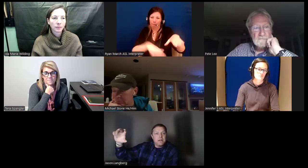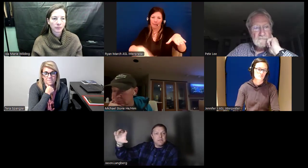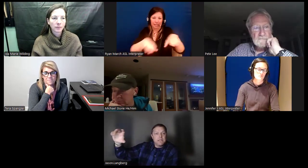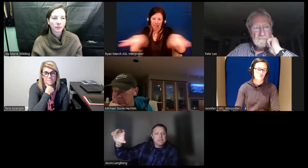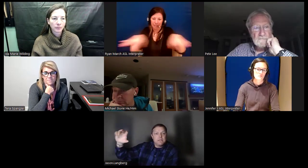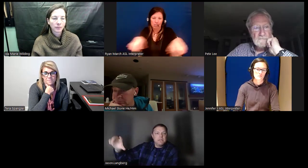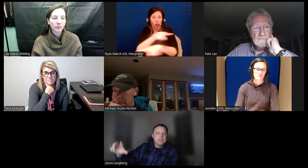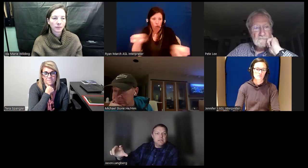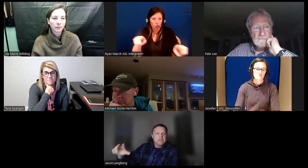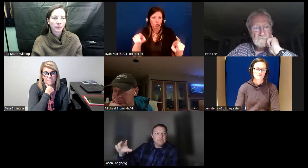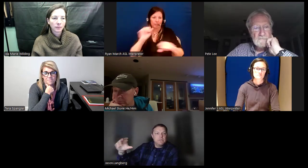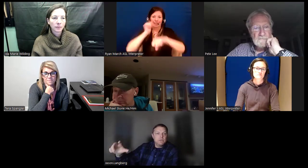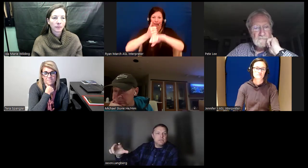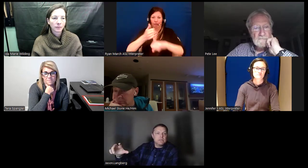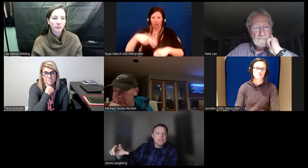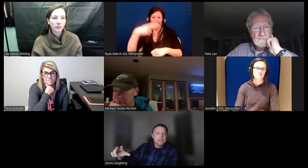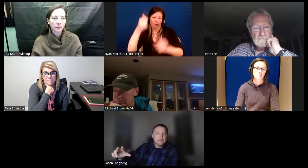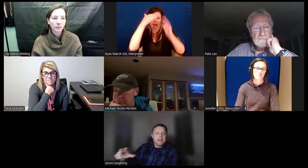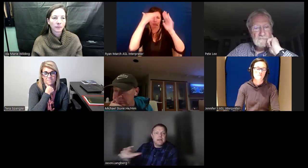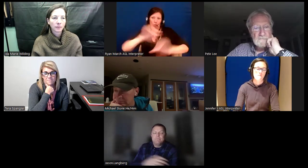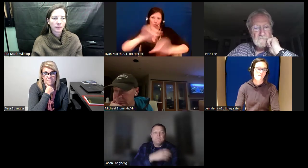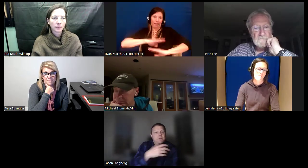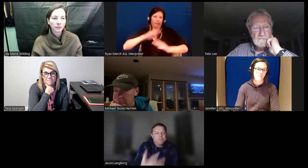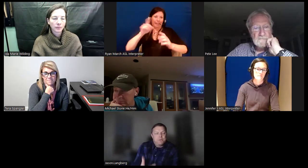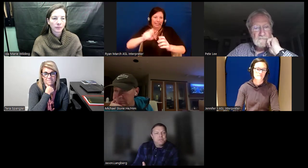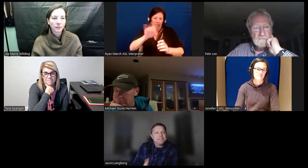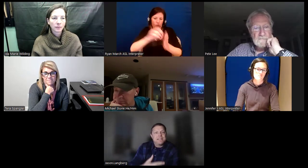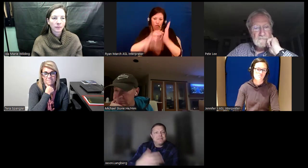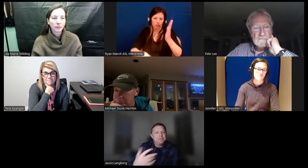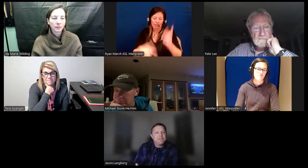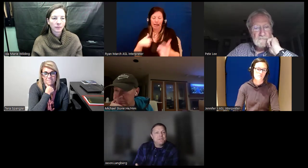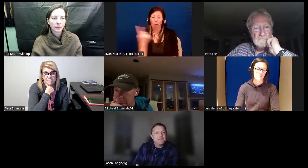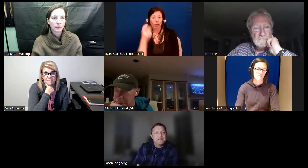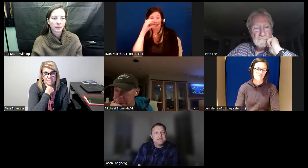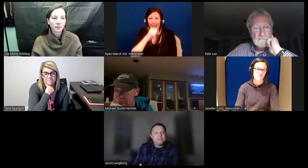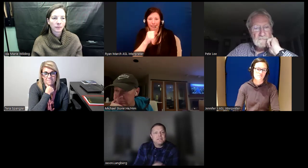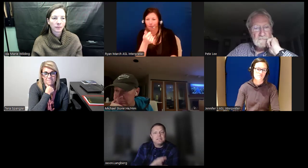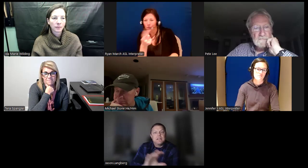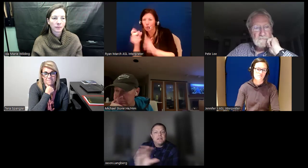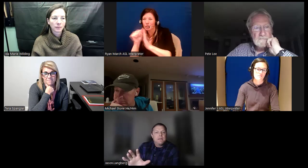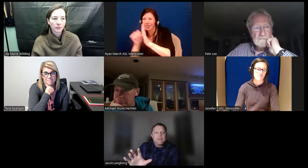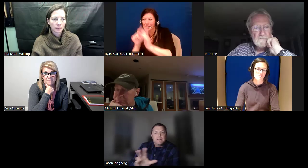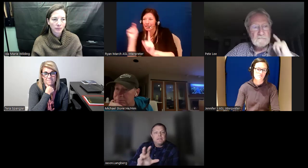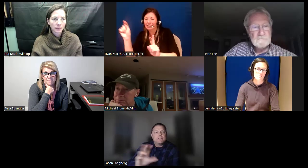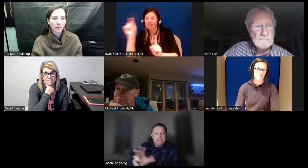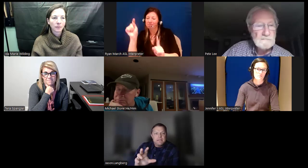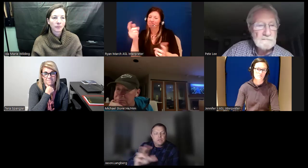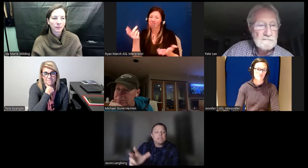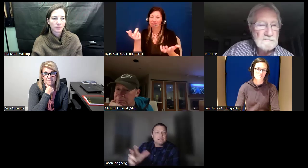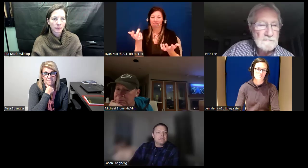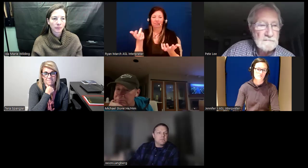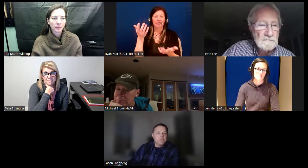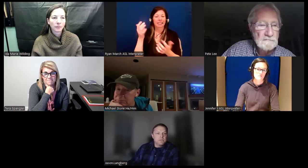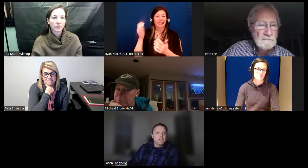higher expectation to meet the needs of your students. And I'm only guessing, having been in a few states that have done this, that it